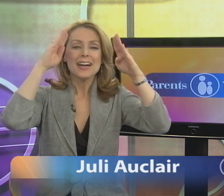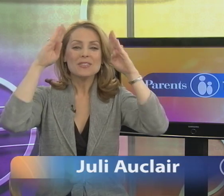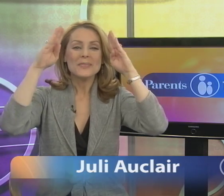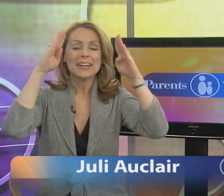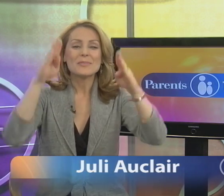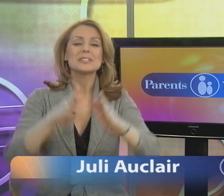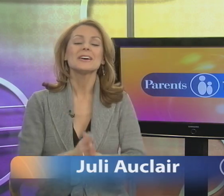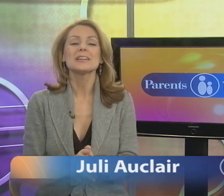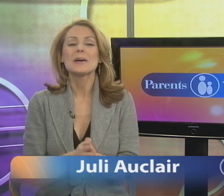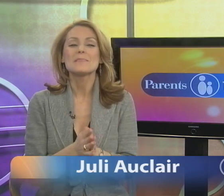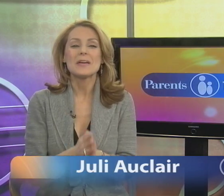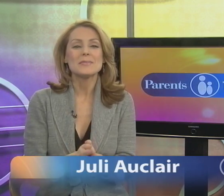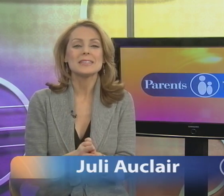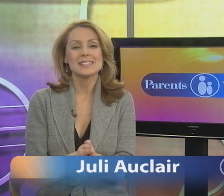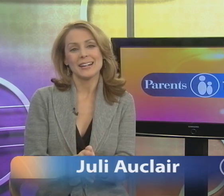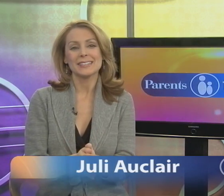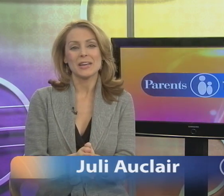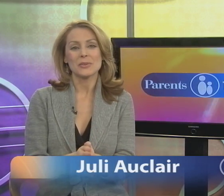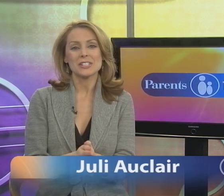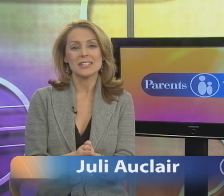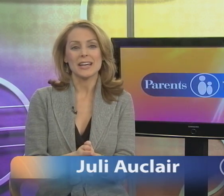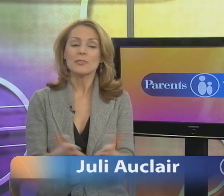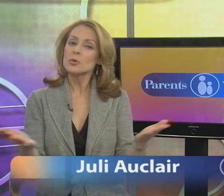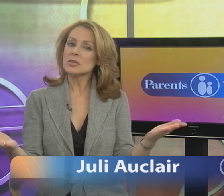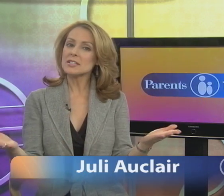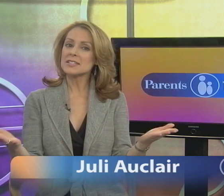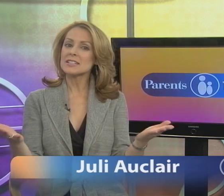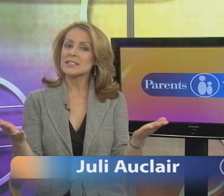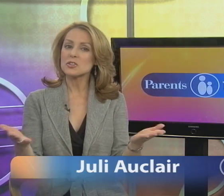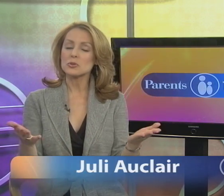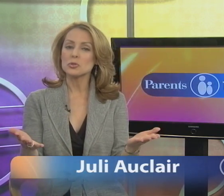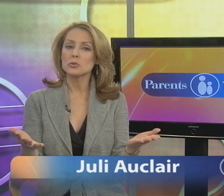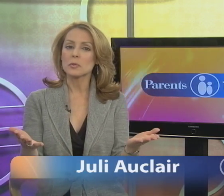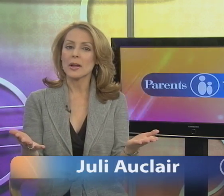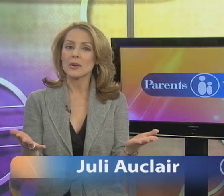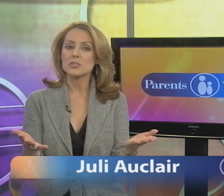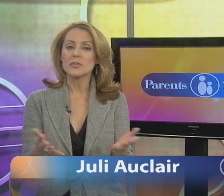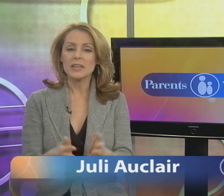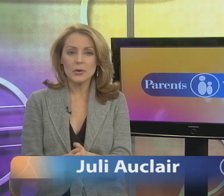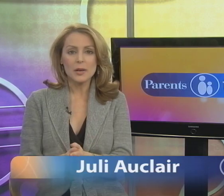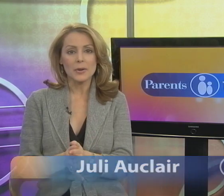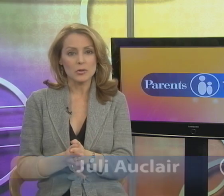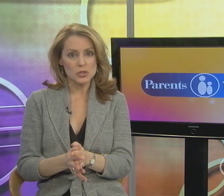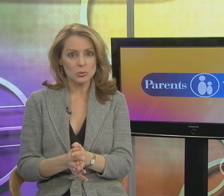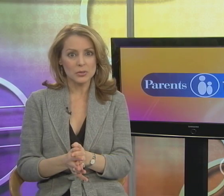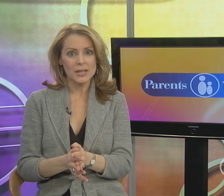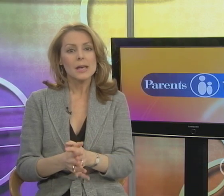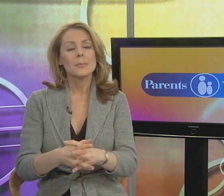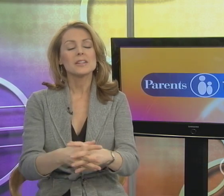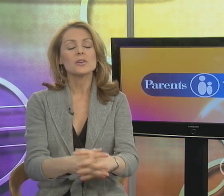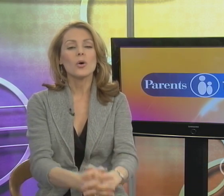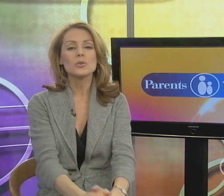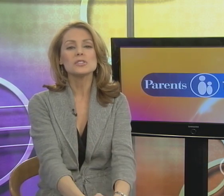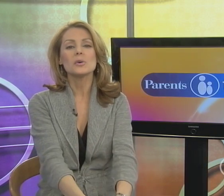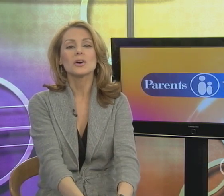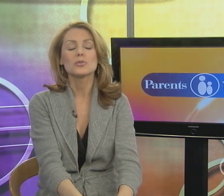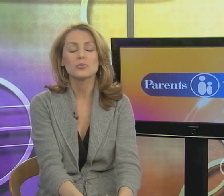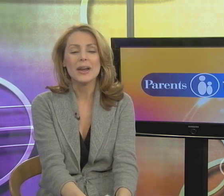Hi everybody, we're talking about baby sign language today. Of course, it's an essential tool for parents with hearing impaired children, but it's also a great